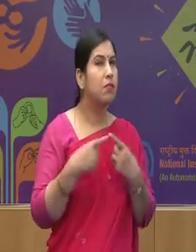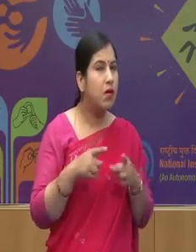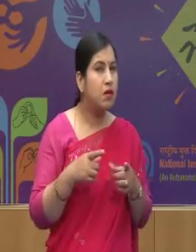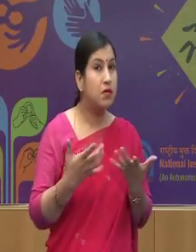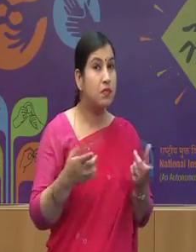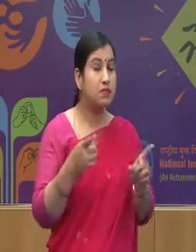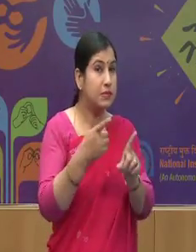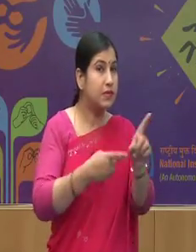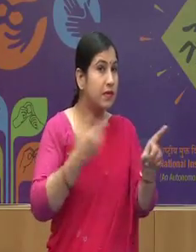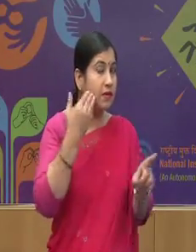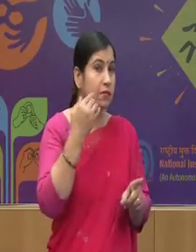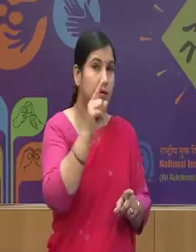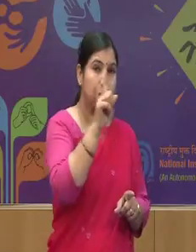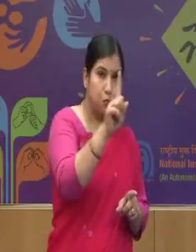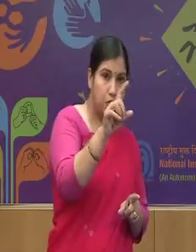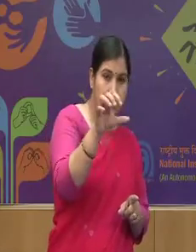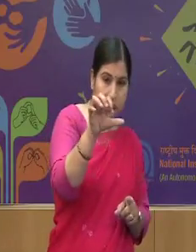But in the year 1929,